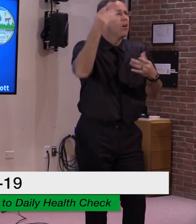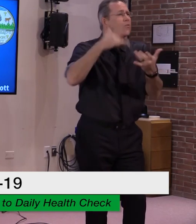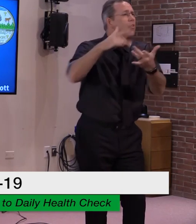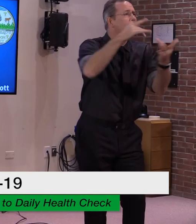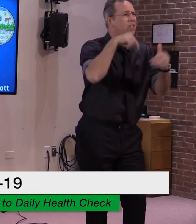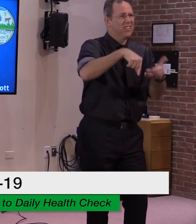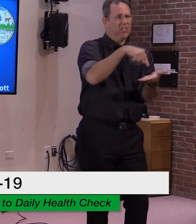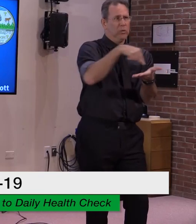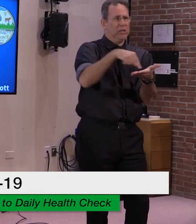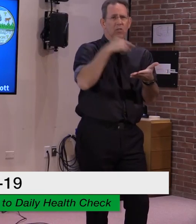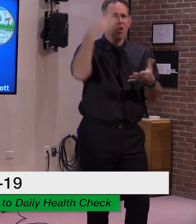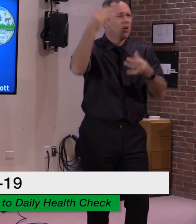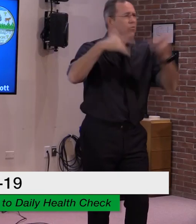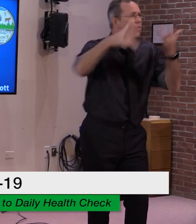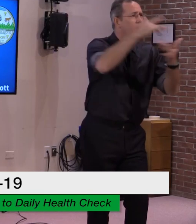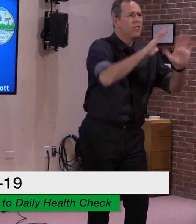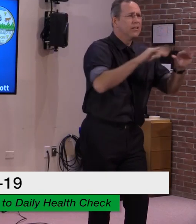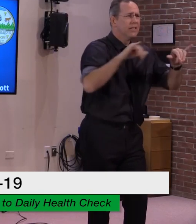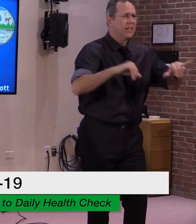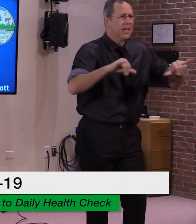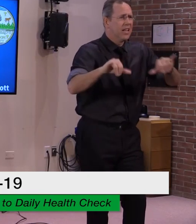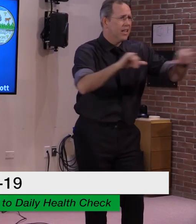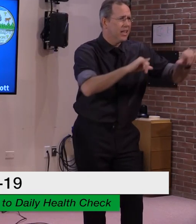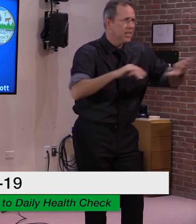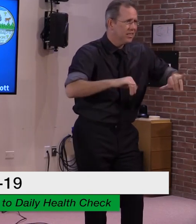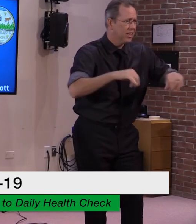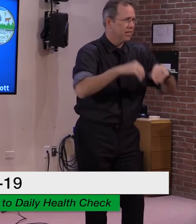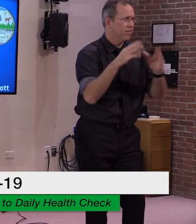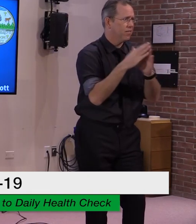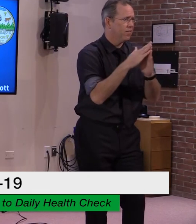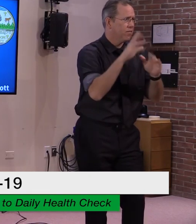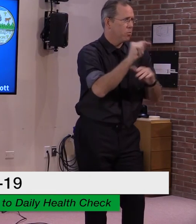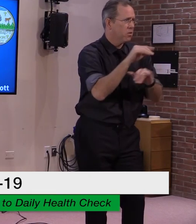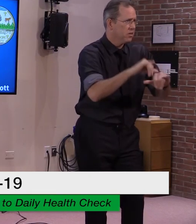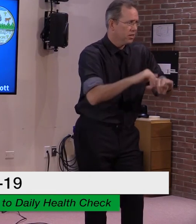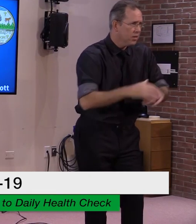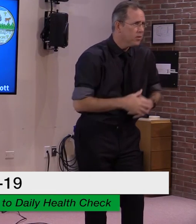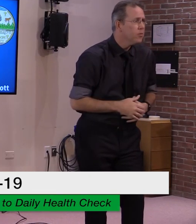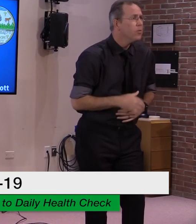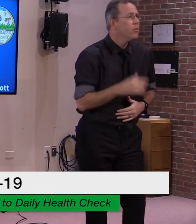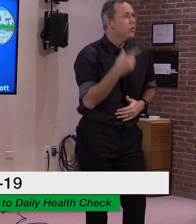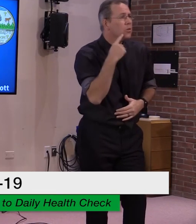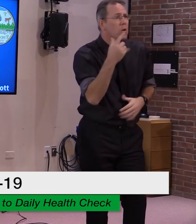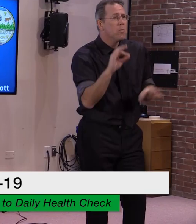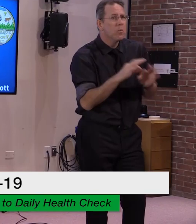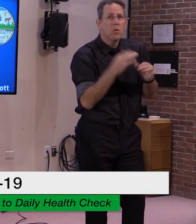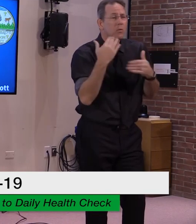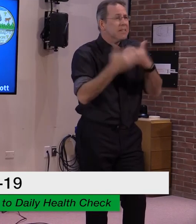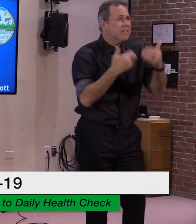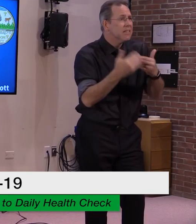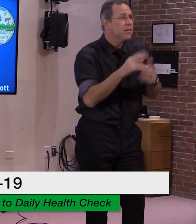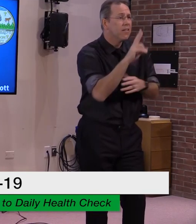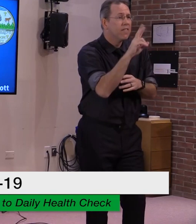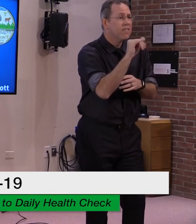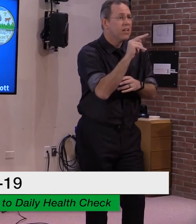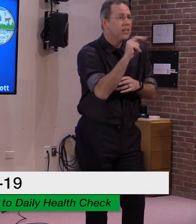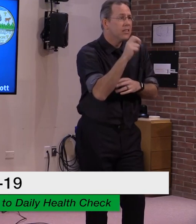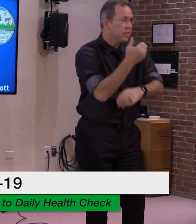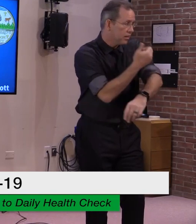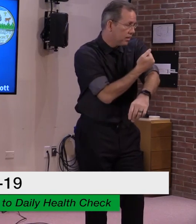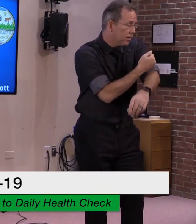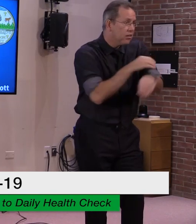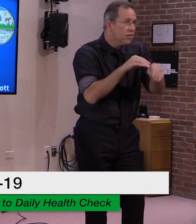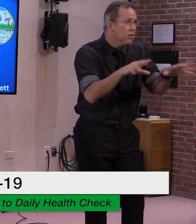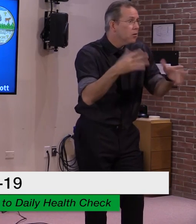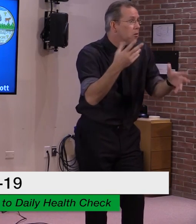through the rest of this year and widely distribute a vaccine we'll be able to return to some sense of normalcy